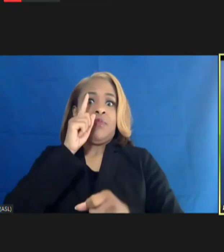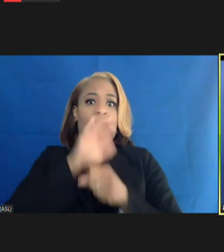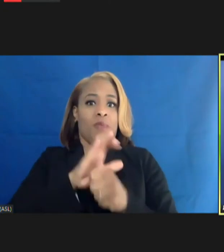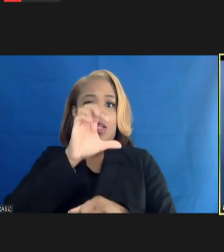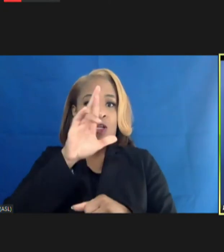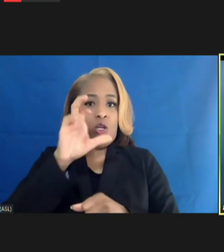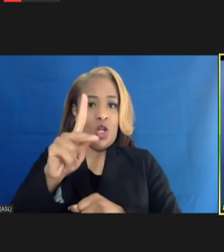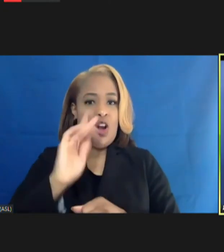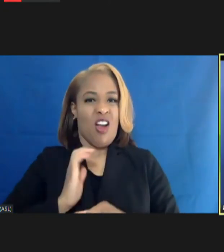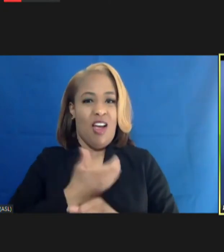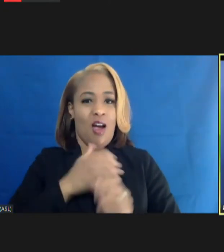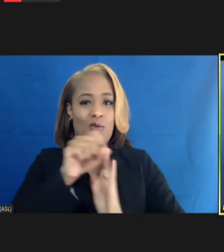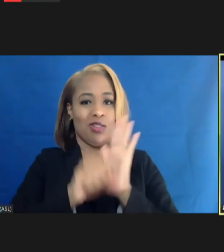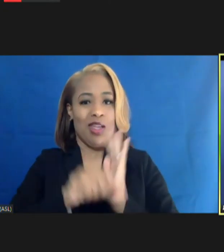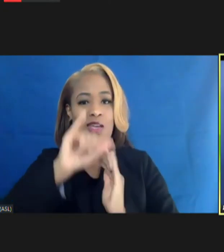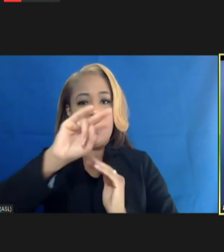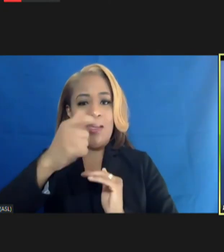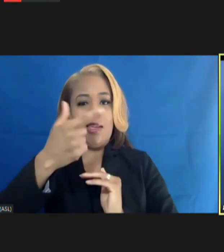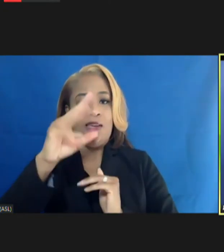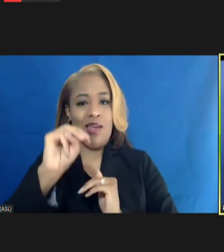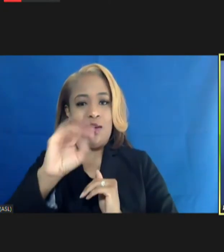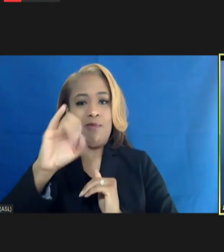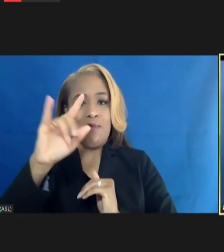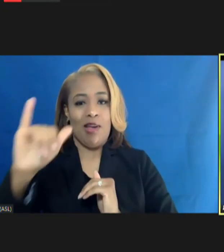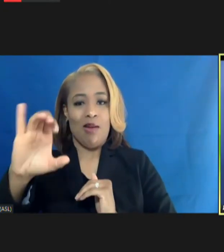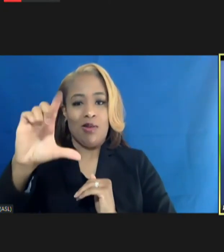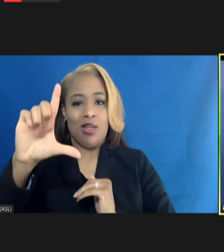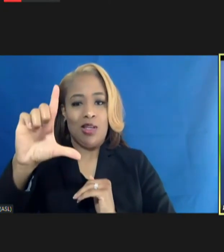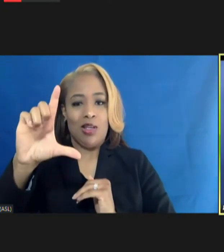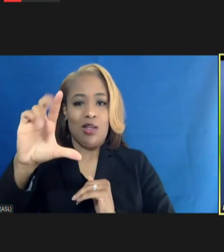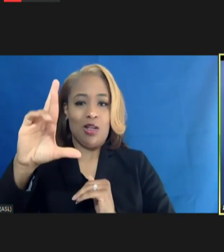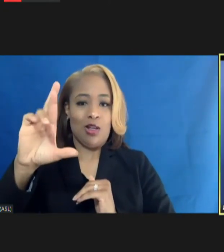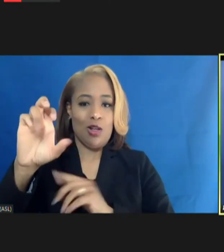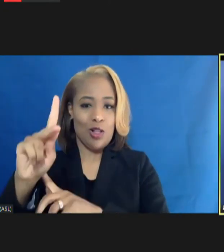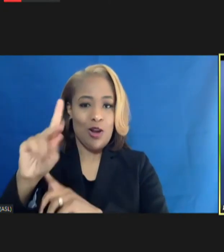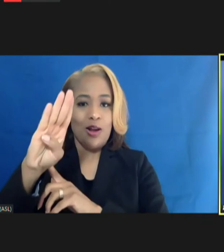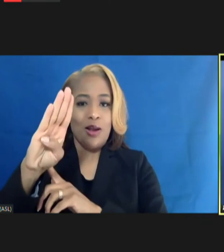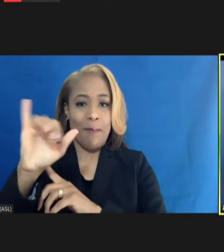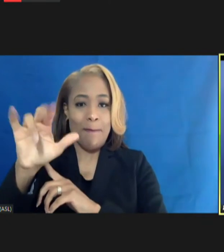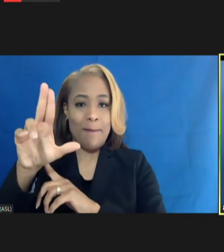state, Ingham County Clerk Barb Byram. Clerk Byram, the floor is yours.